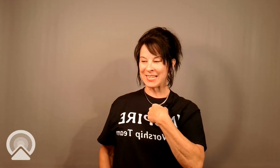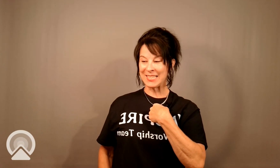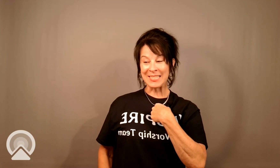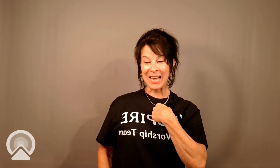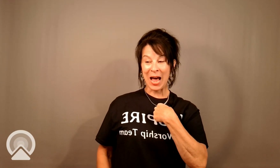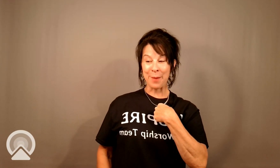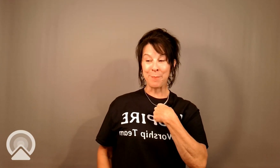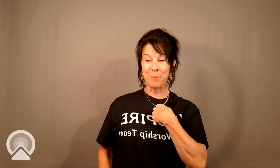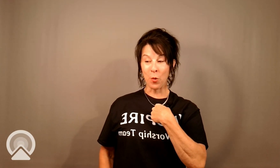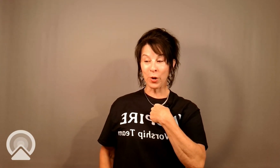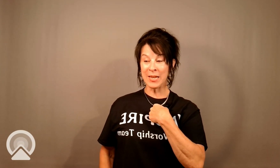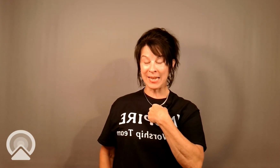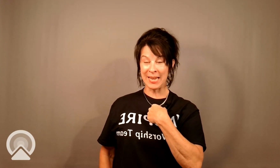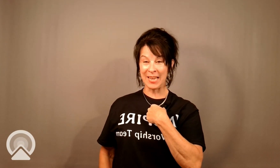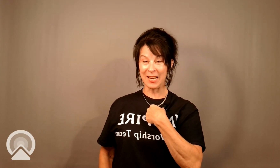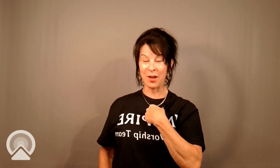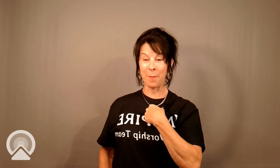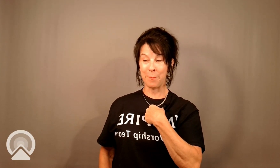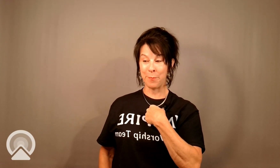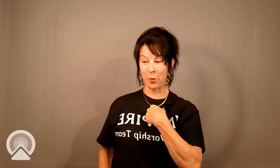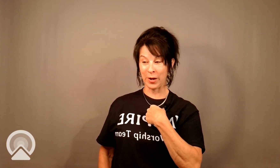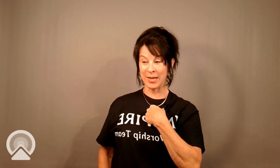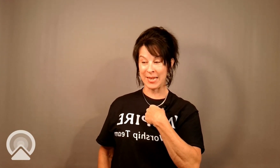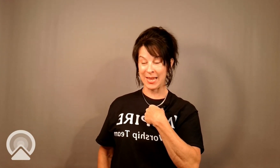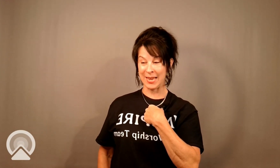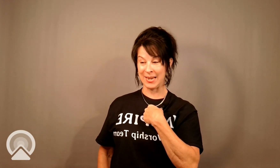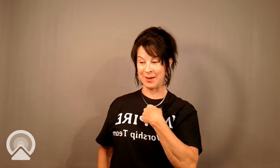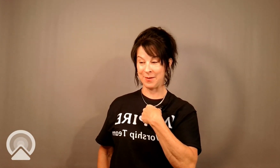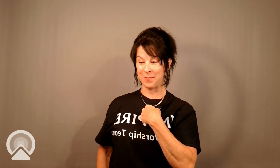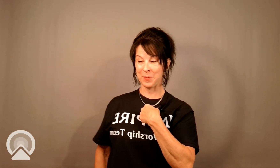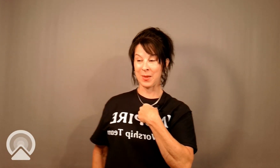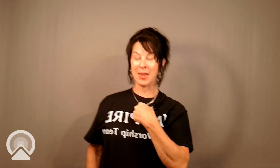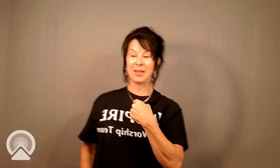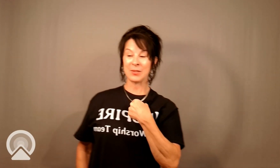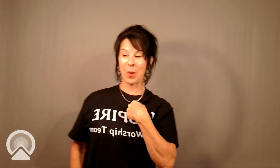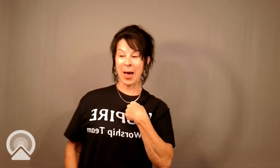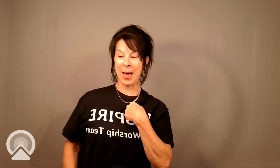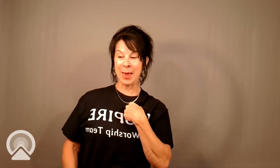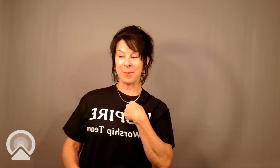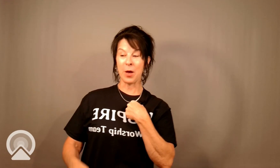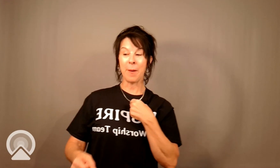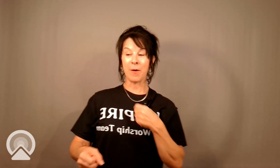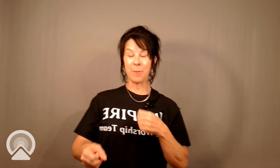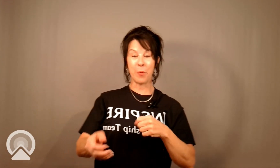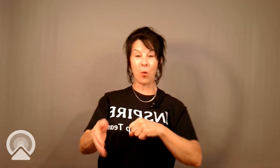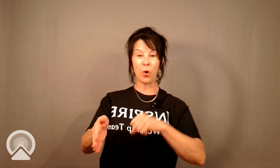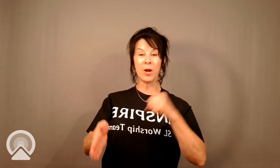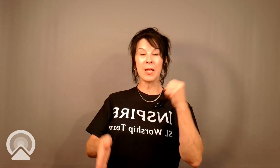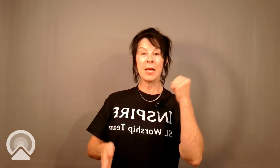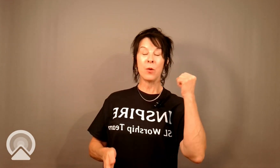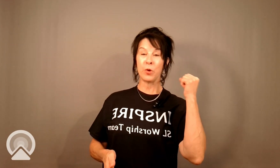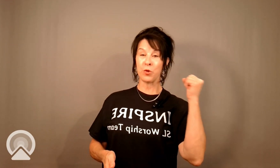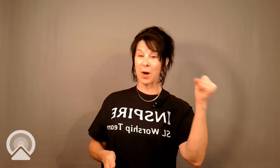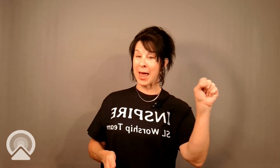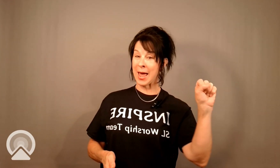says, I'm born again, born again. So I'm born with your